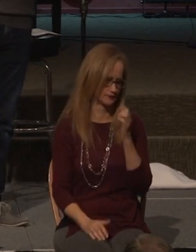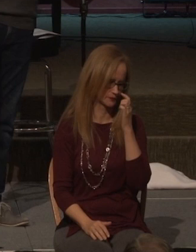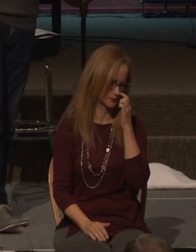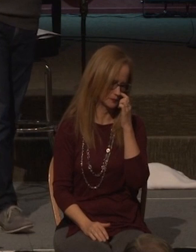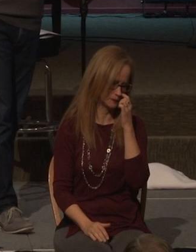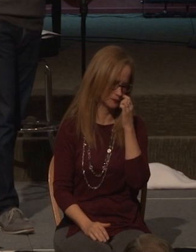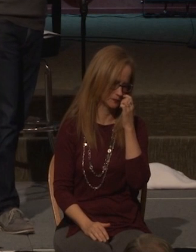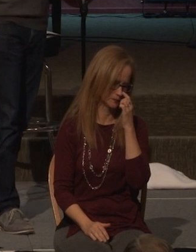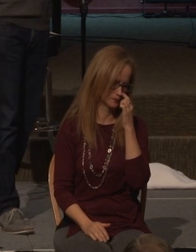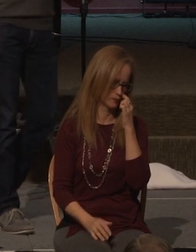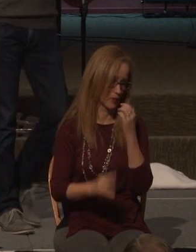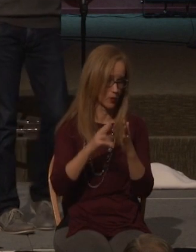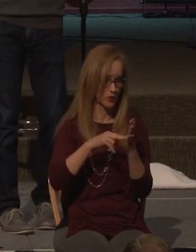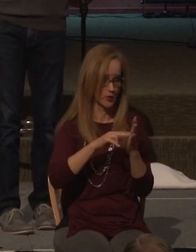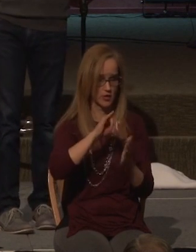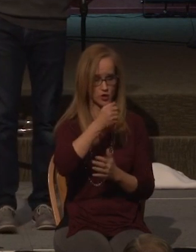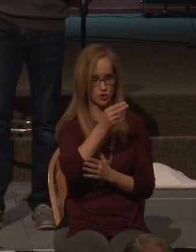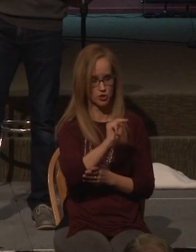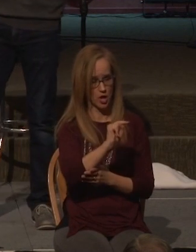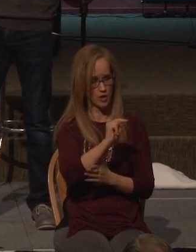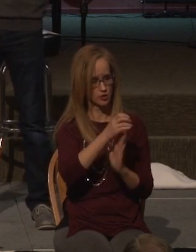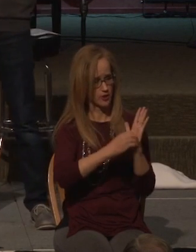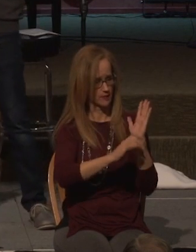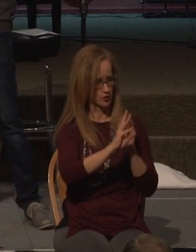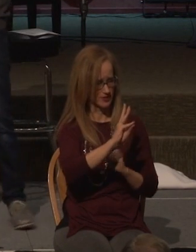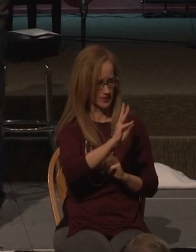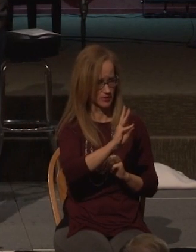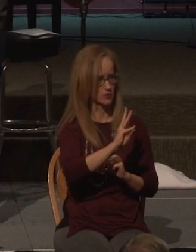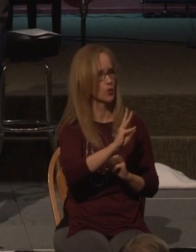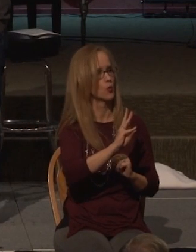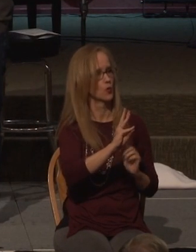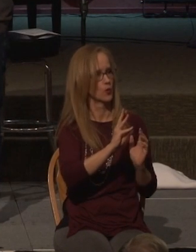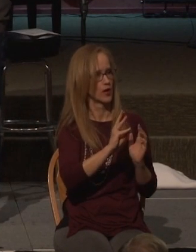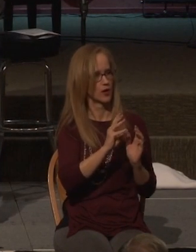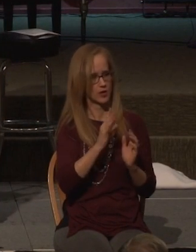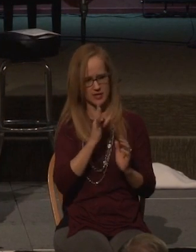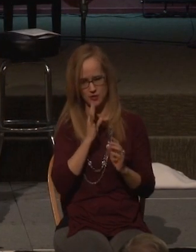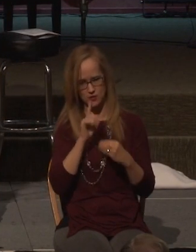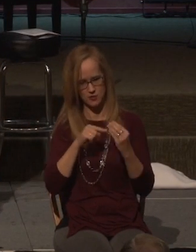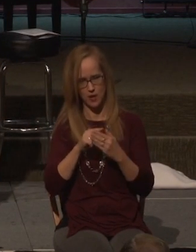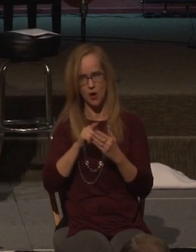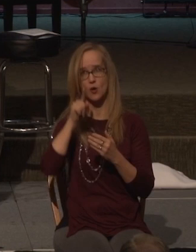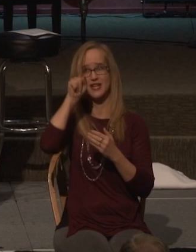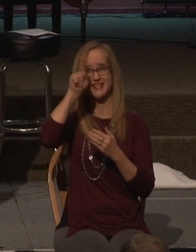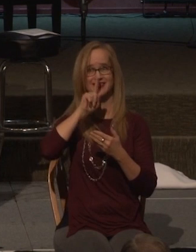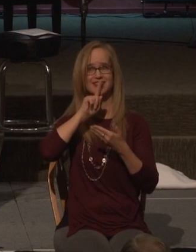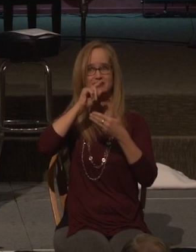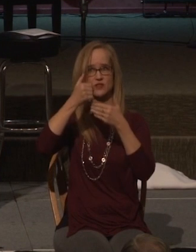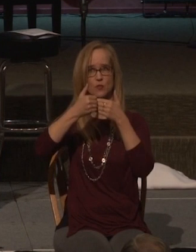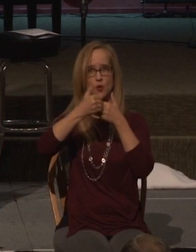We read in John chapter 6 where Jesus talks about how he is the bread of life.